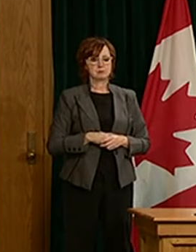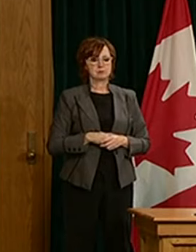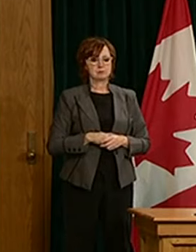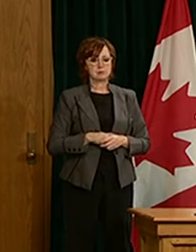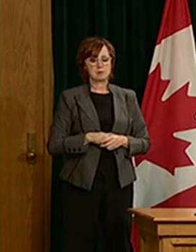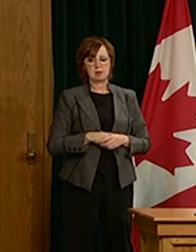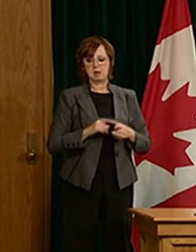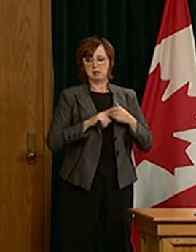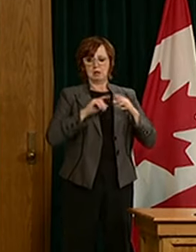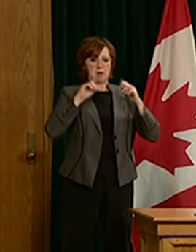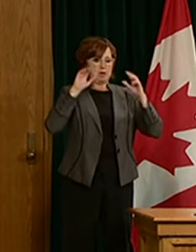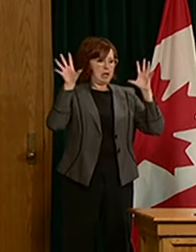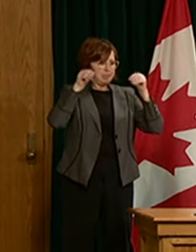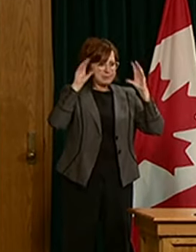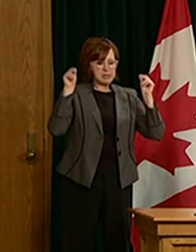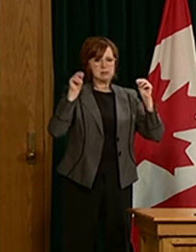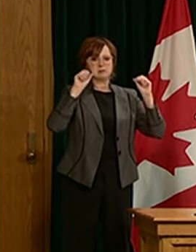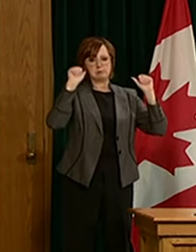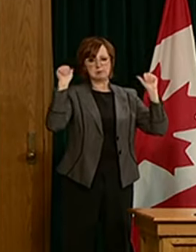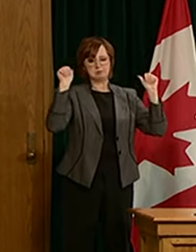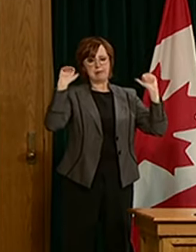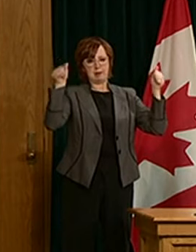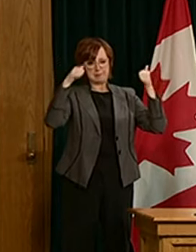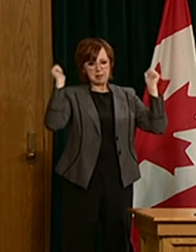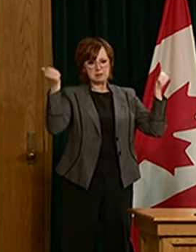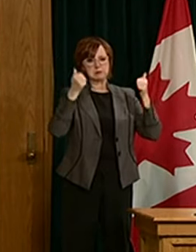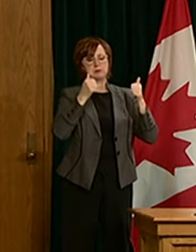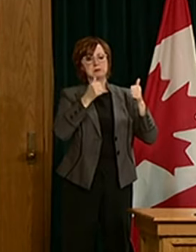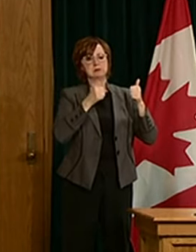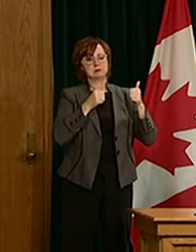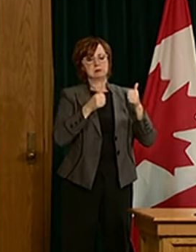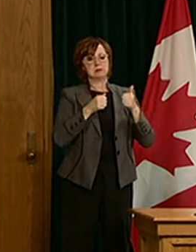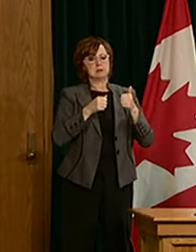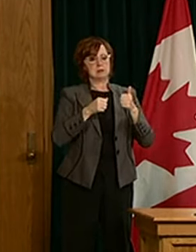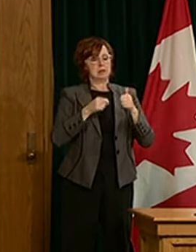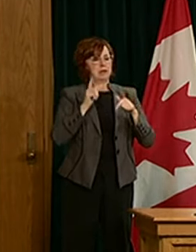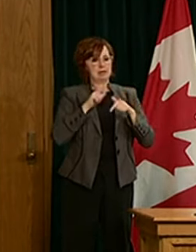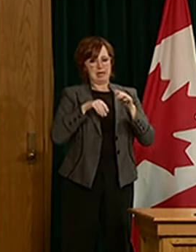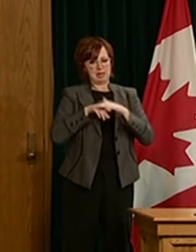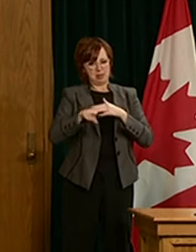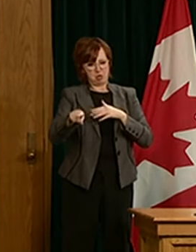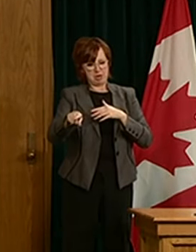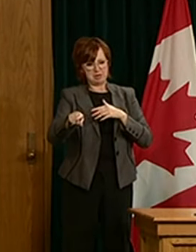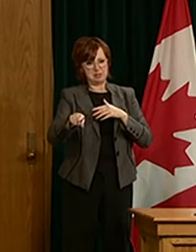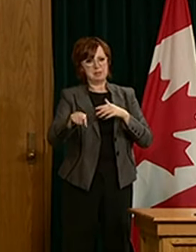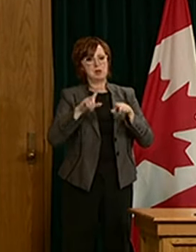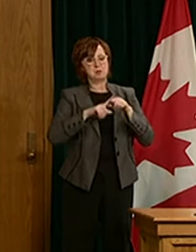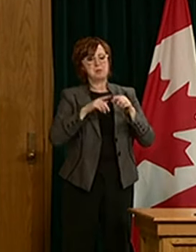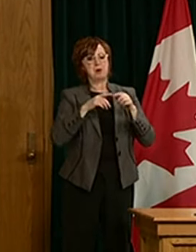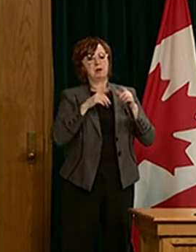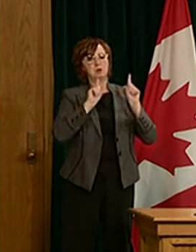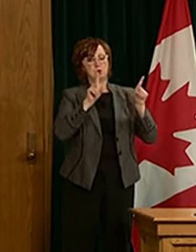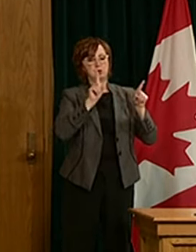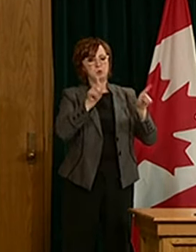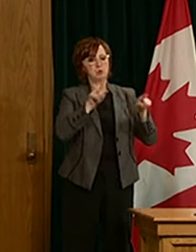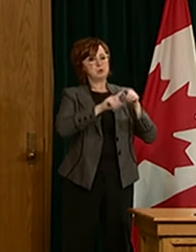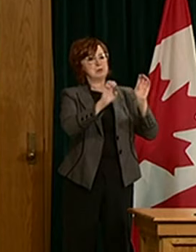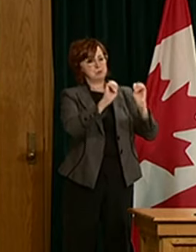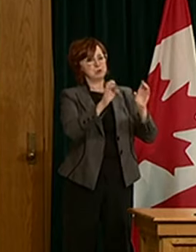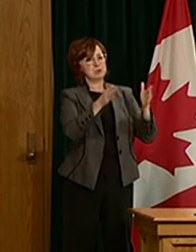Ambulance services carrying COVID patients would bypass those locations, but they certainly would still be able to see patients that would